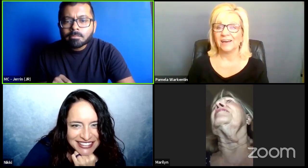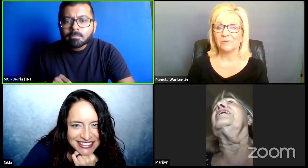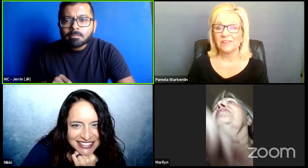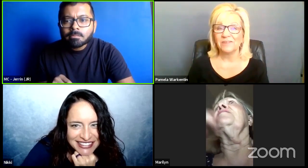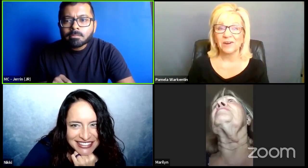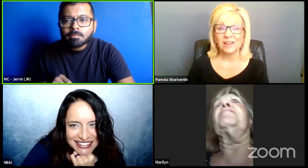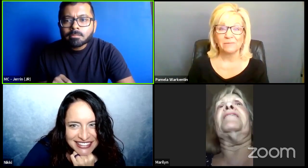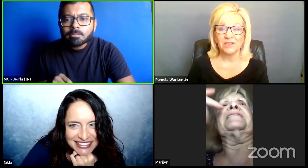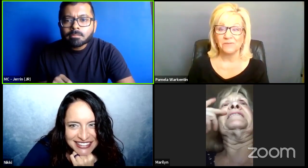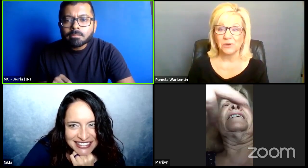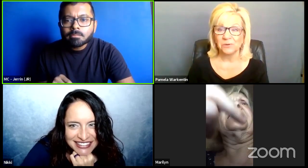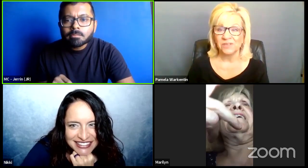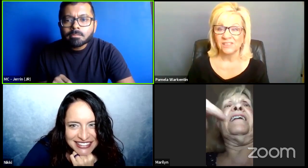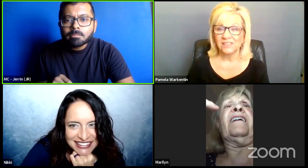With a very limited view.